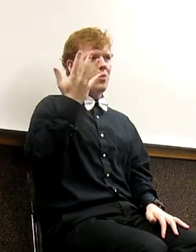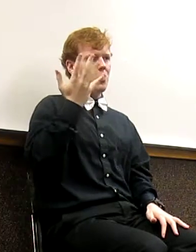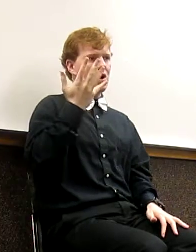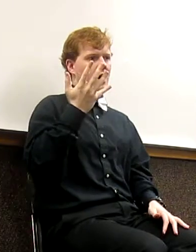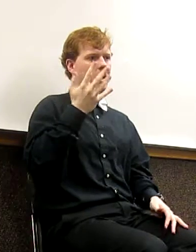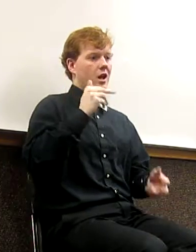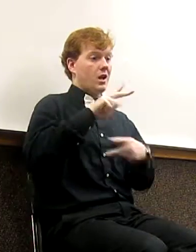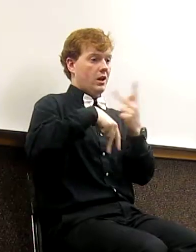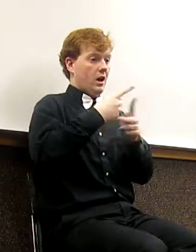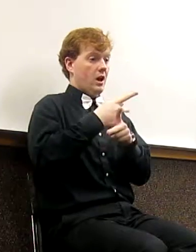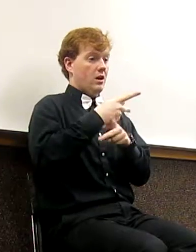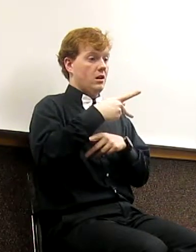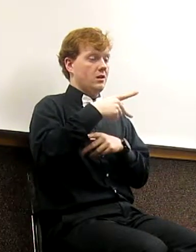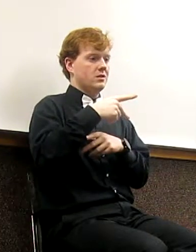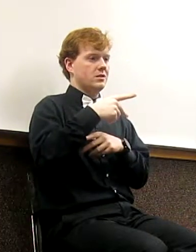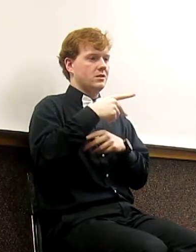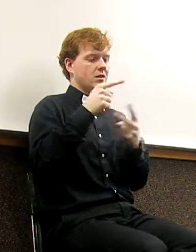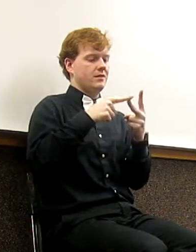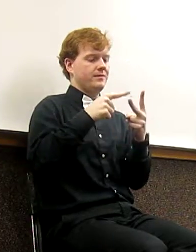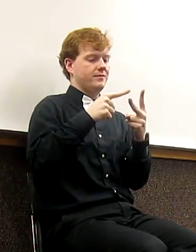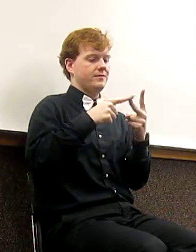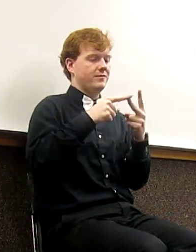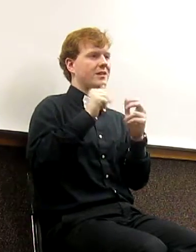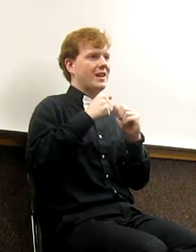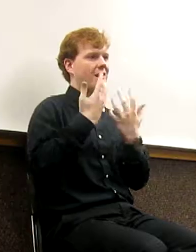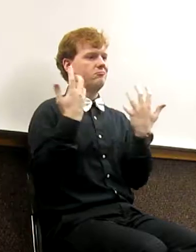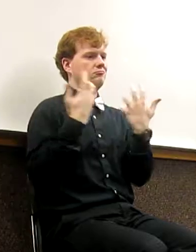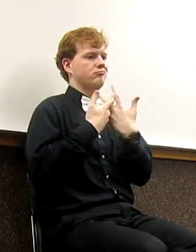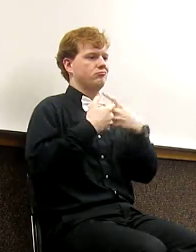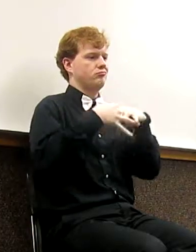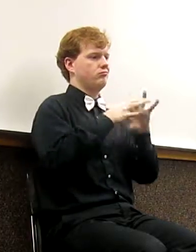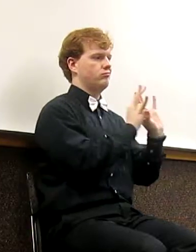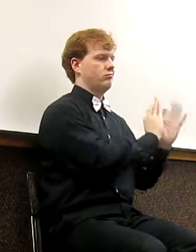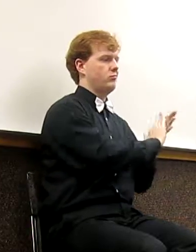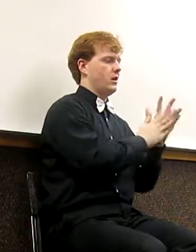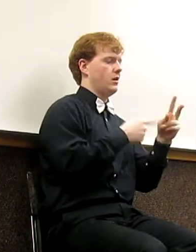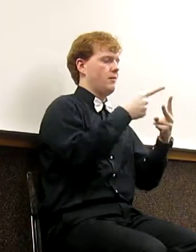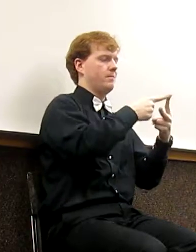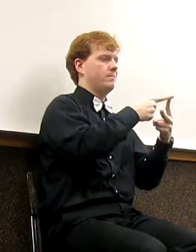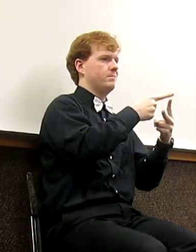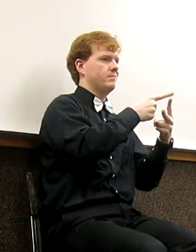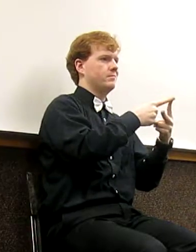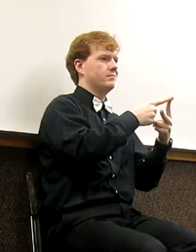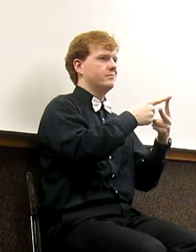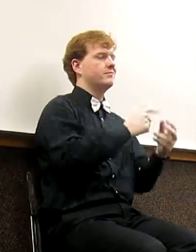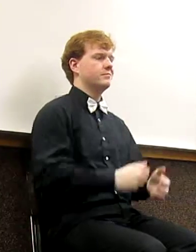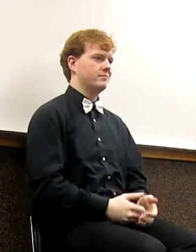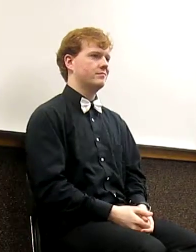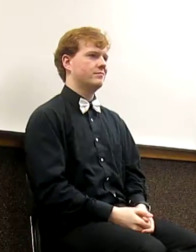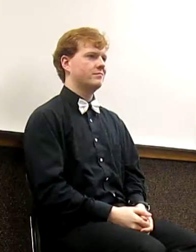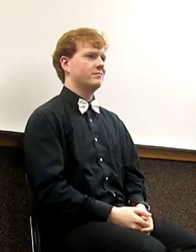proteins you can eat and combine to get complete proteins. Because that's something that's missing out of their diet, is those complete proteins.